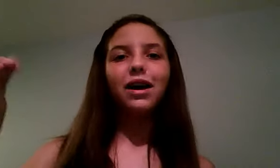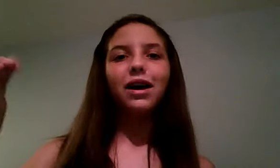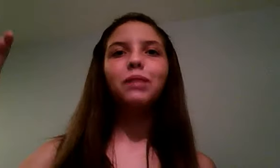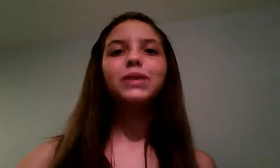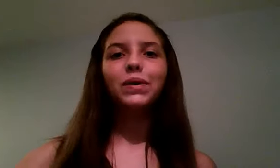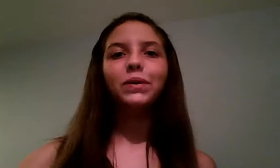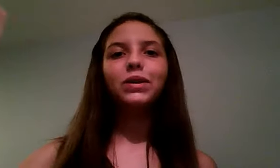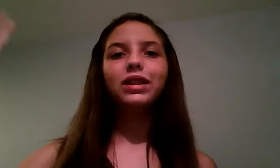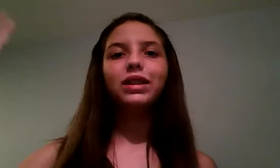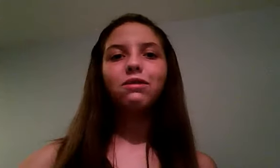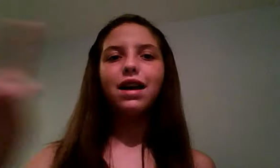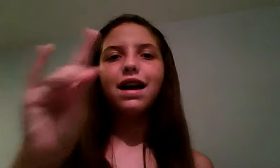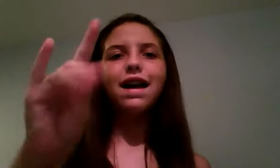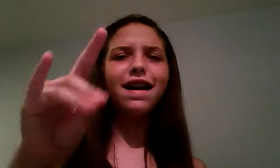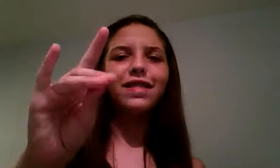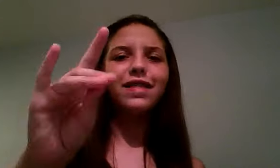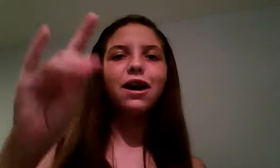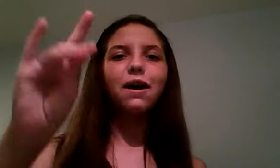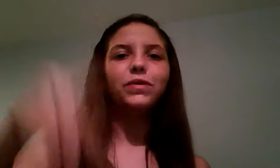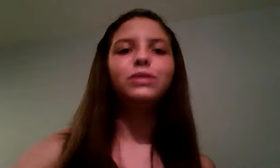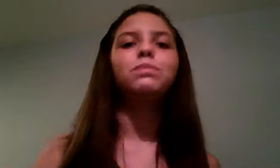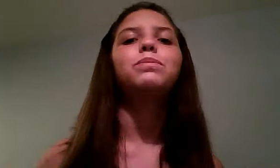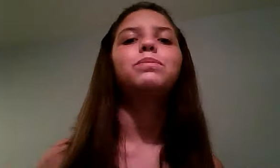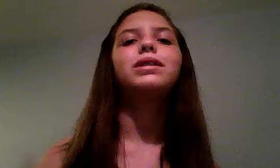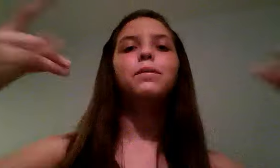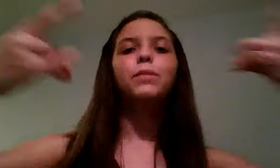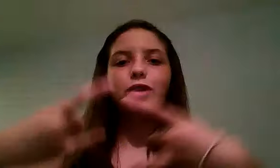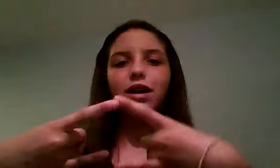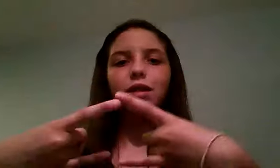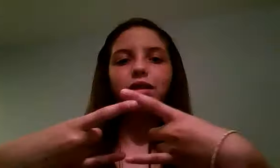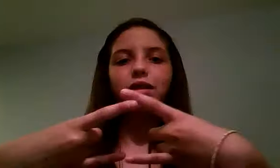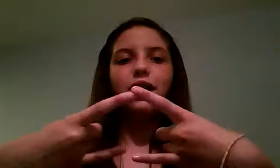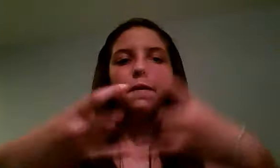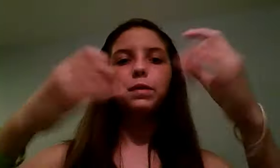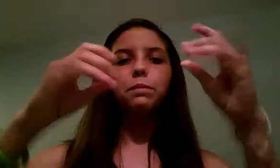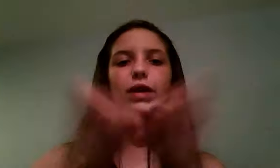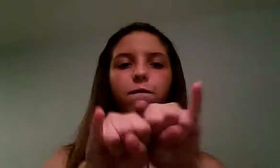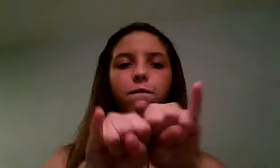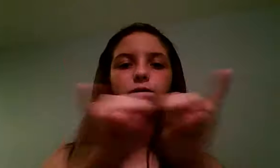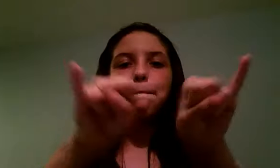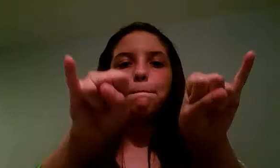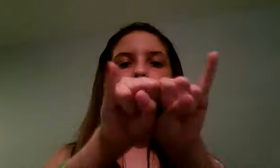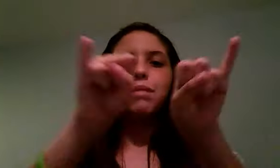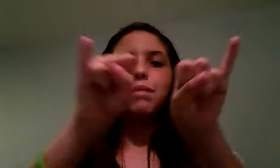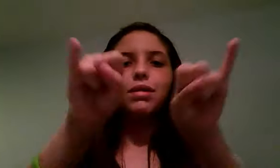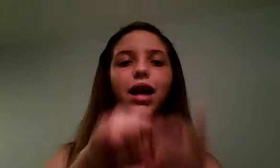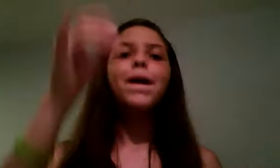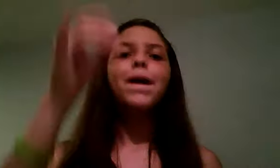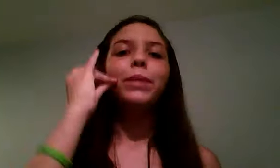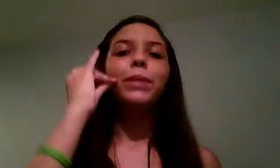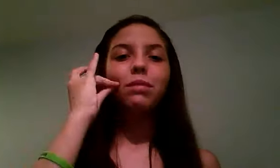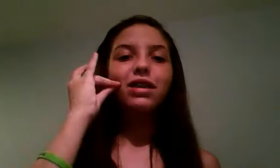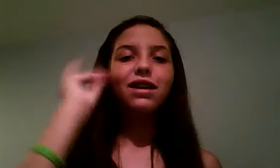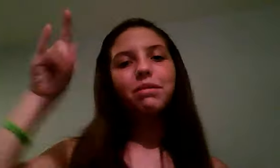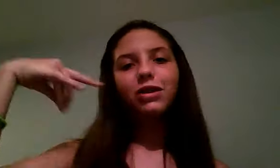llama, totally red llama, super llama, drama llama, big fat mama llama, baby llama,